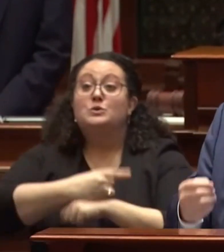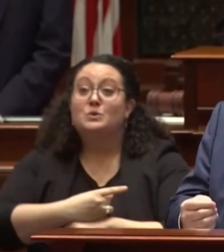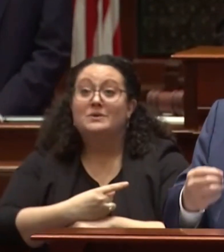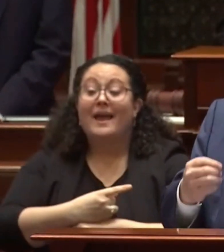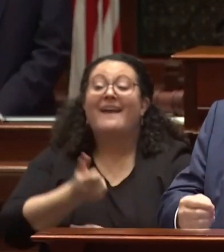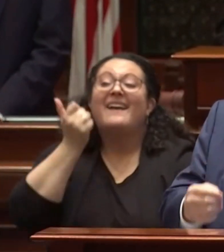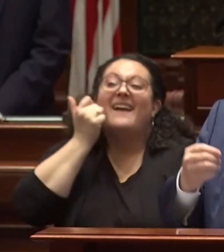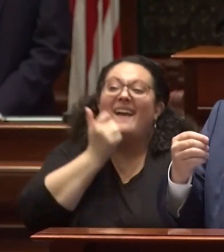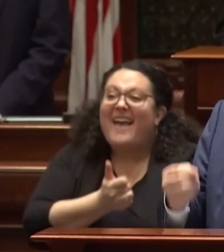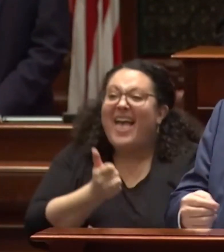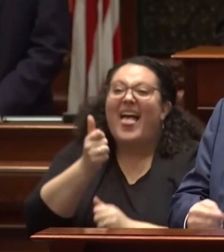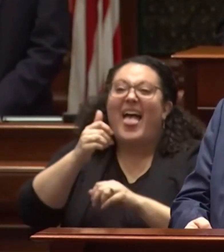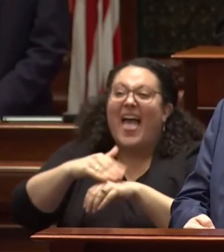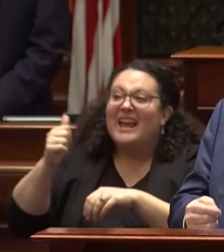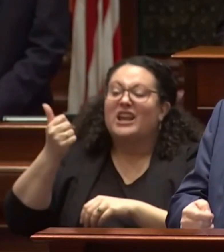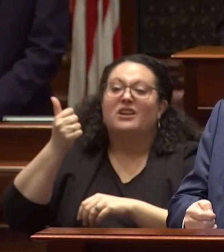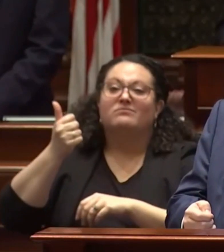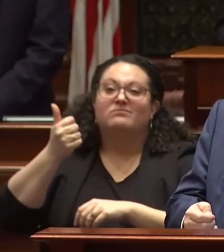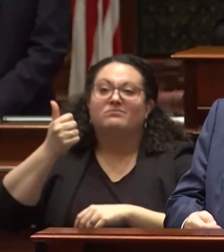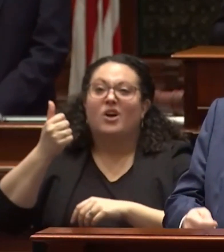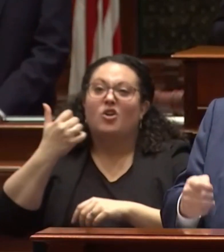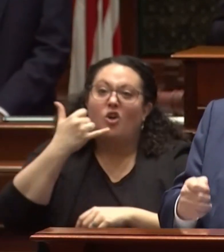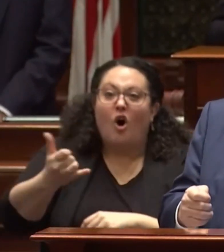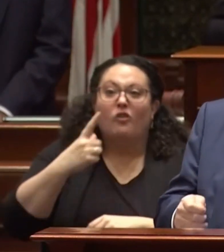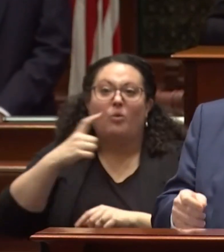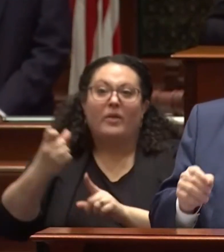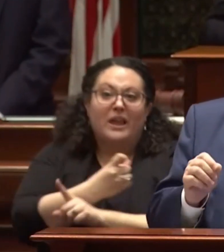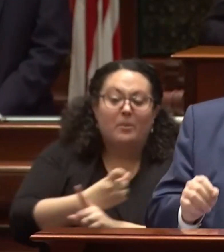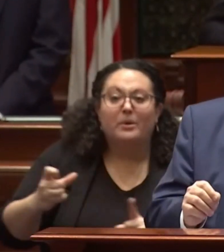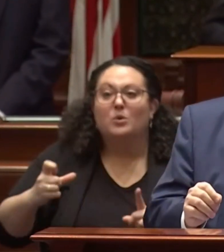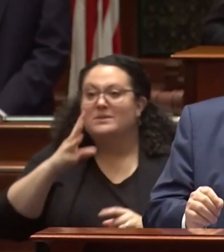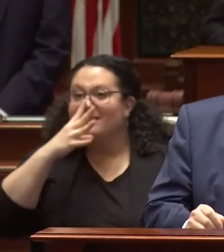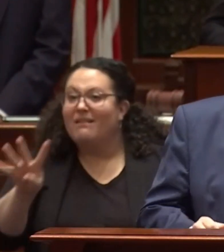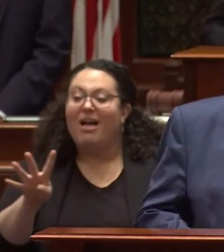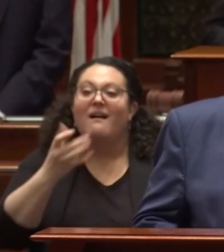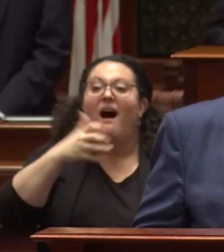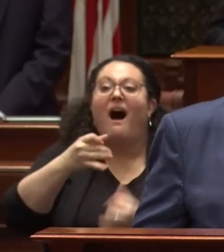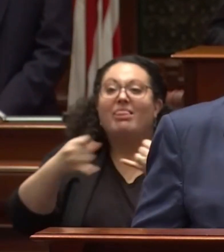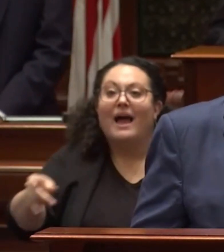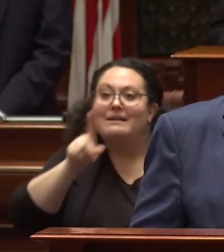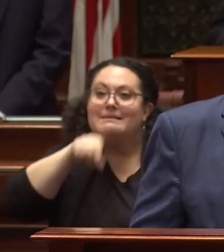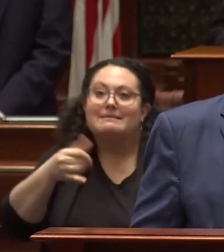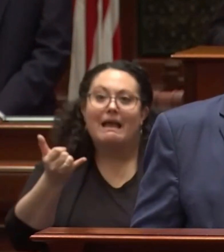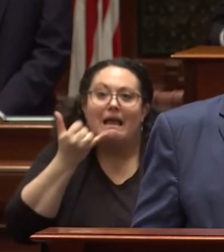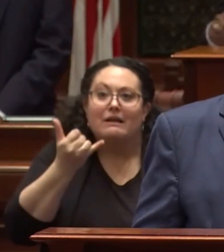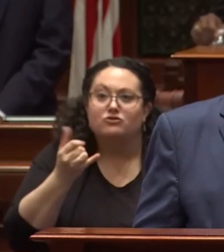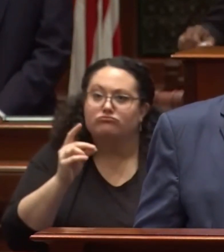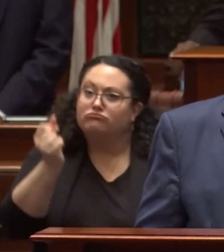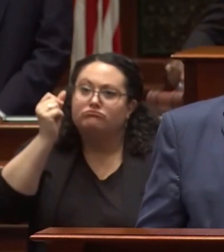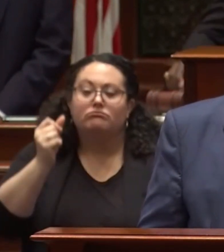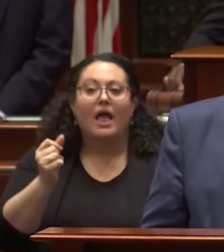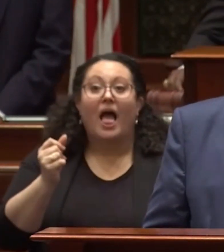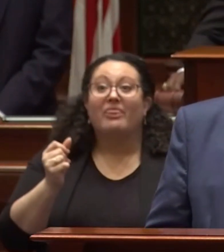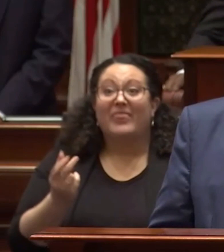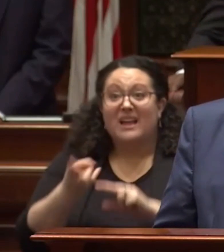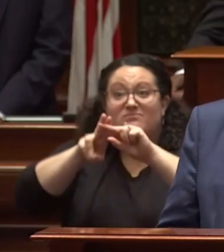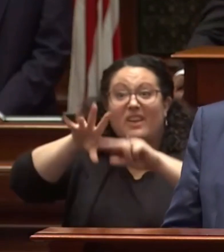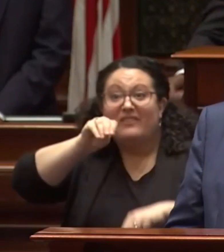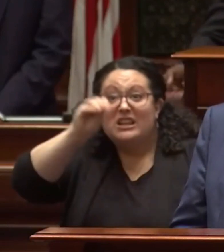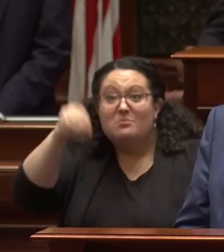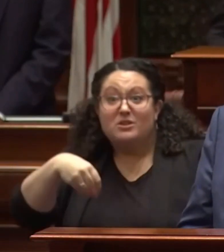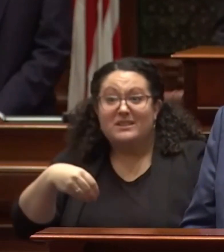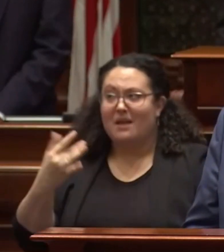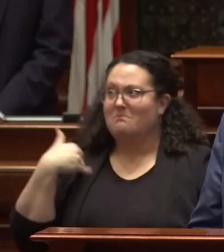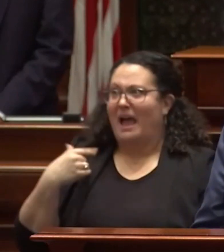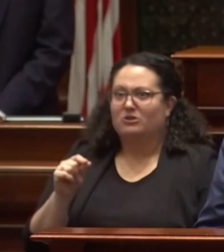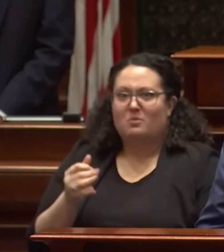nearly every call to the abuse and neglect hotline is answered immediately. That's up from only 50%